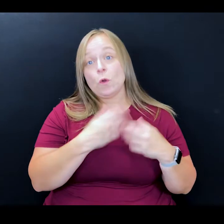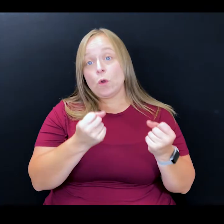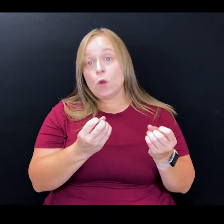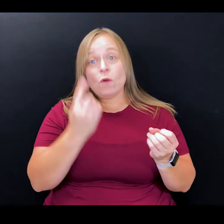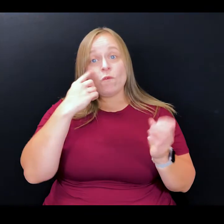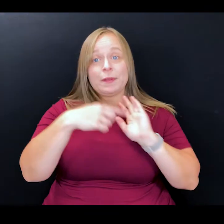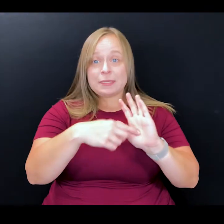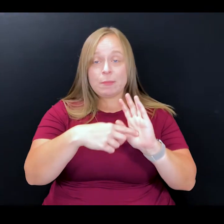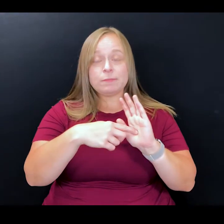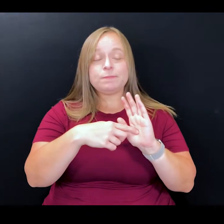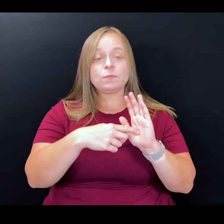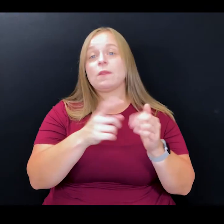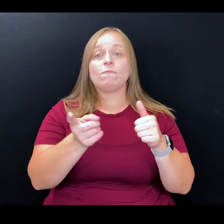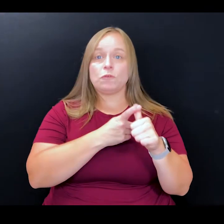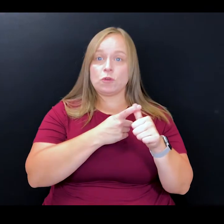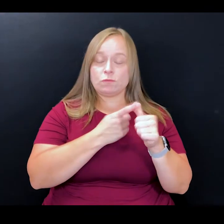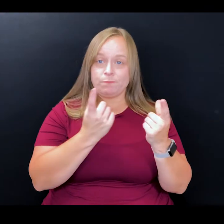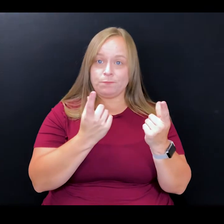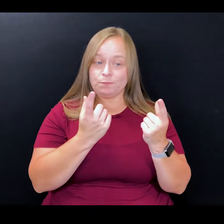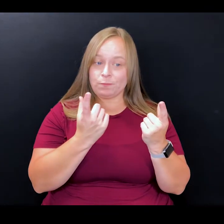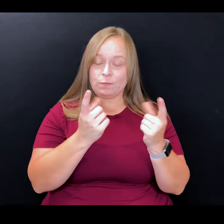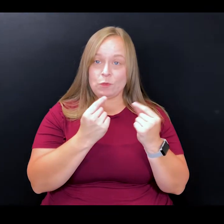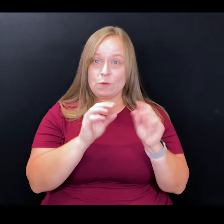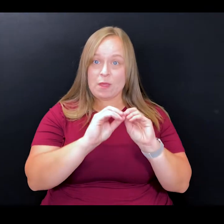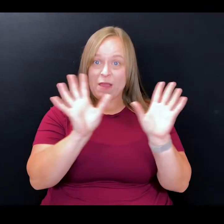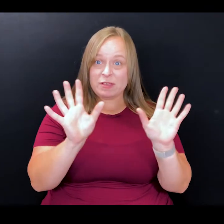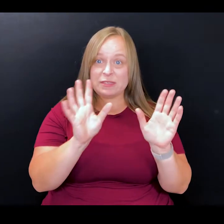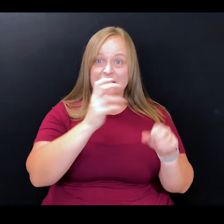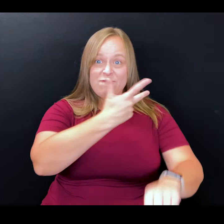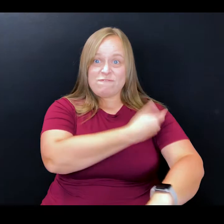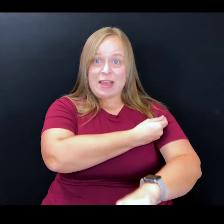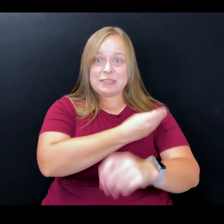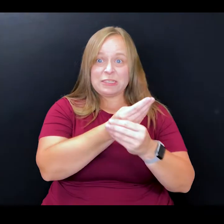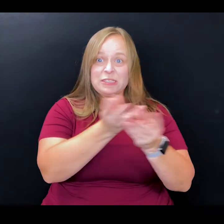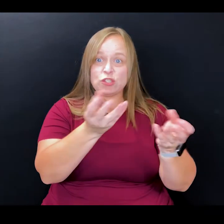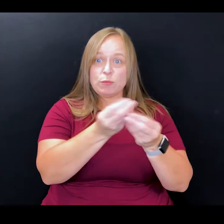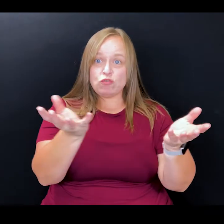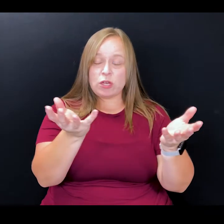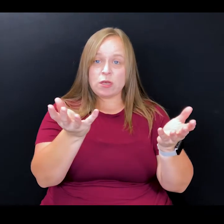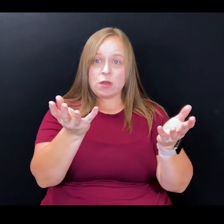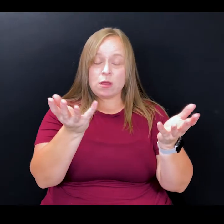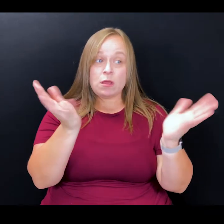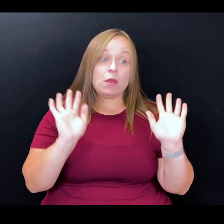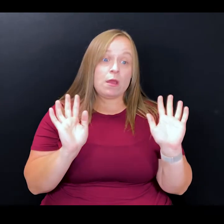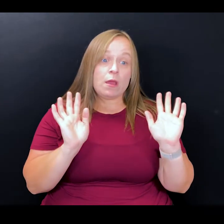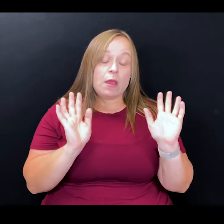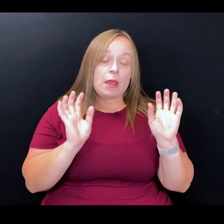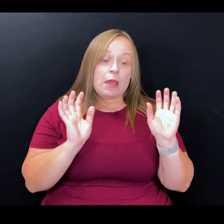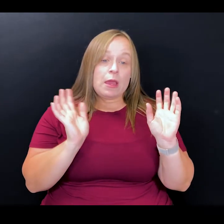So, for example, the first thing obviously was the vaccine distribution. It